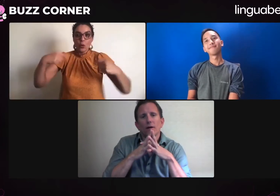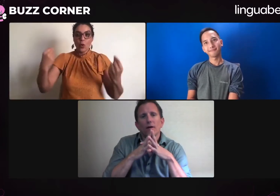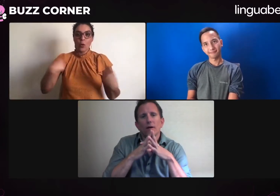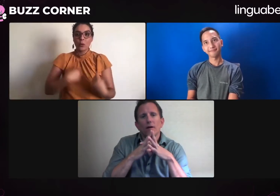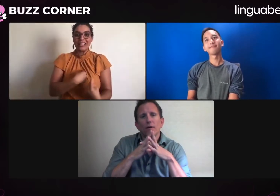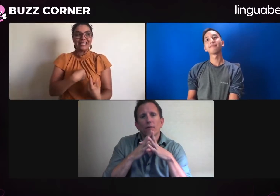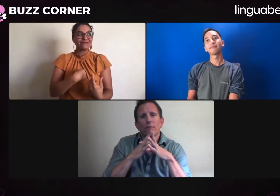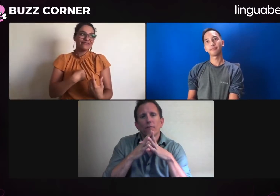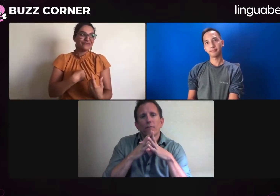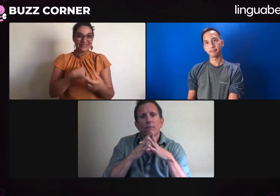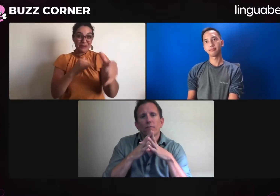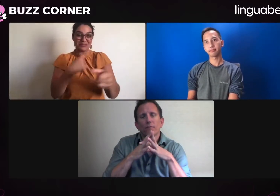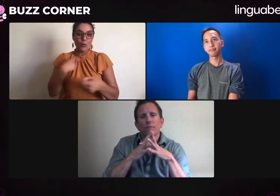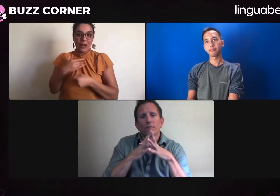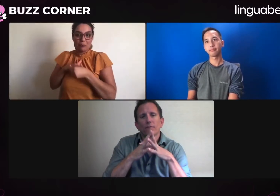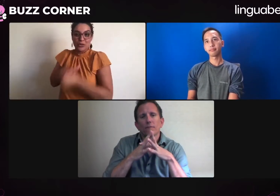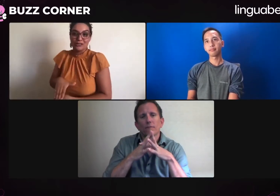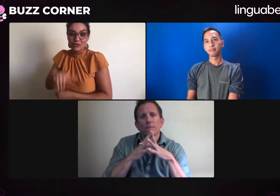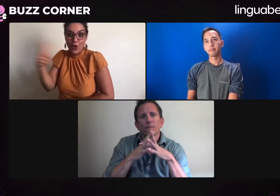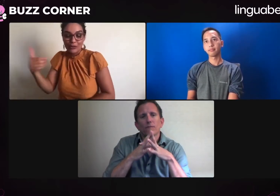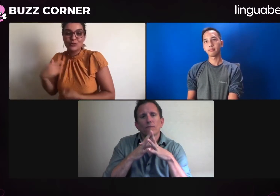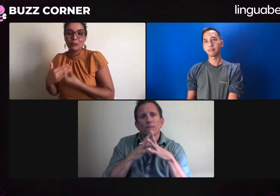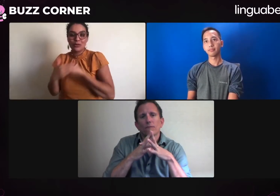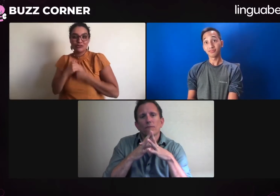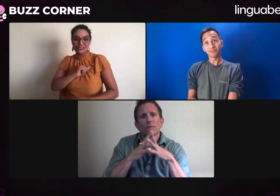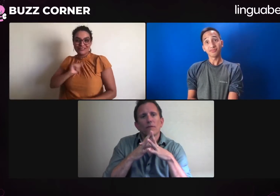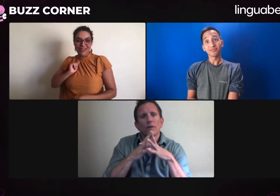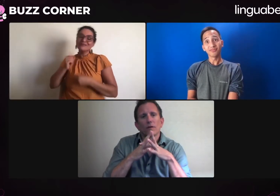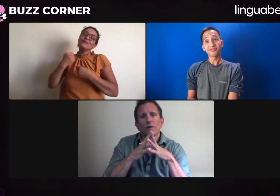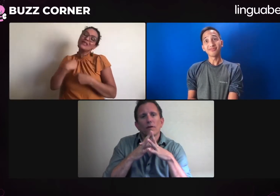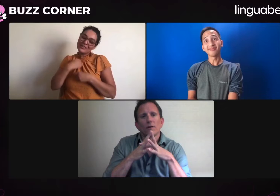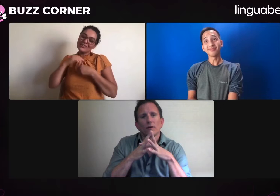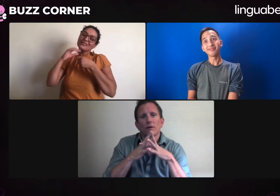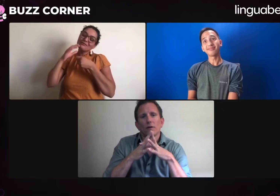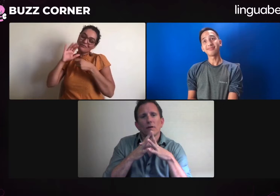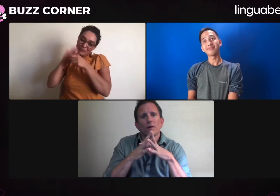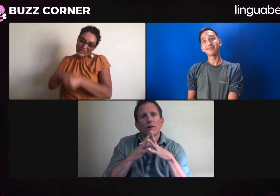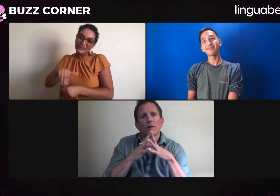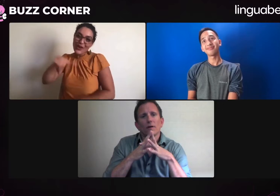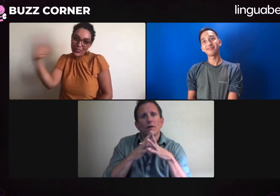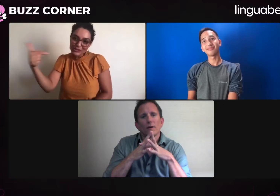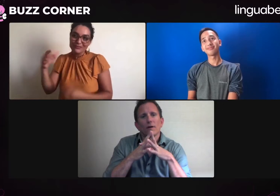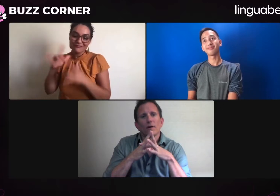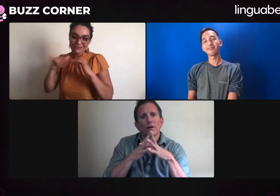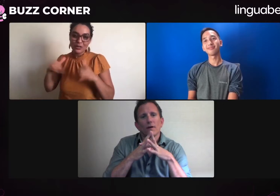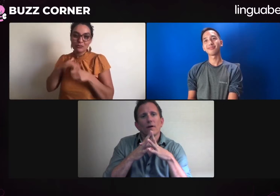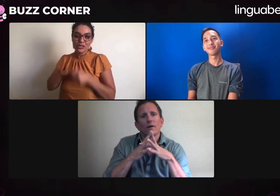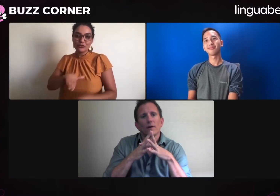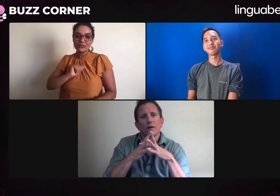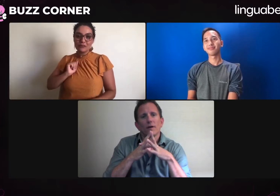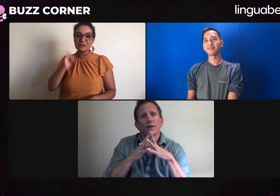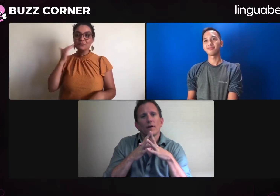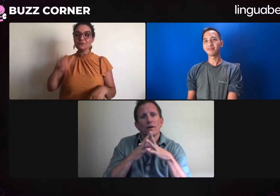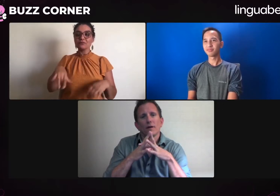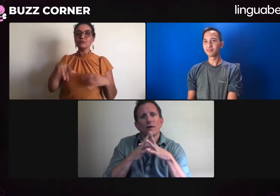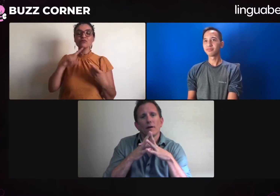really invest in this conversation. And like you said, oppressed people can oppress others, and we can oppress